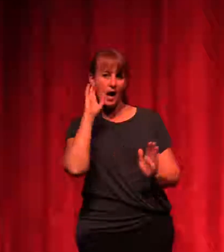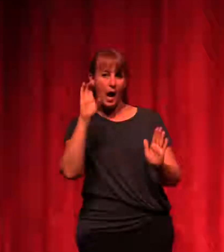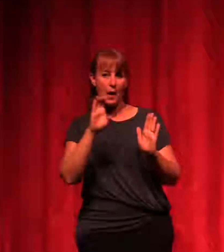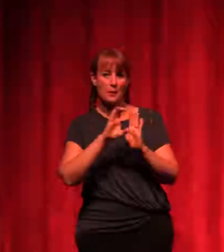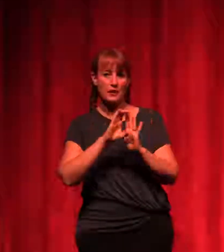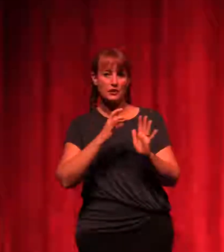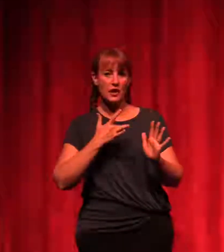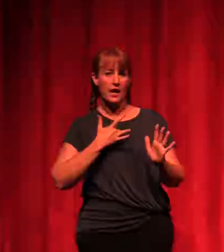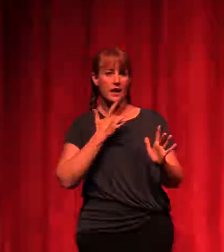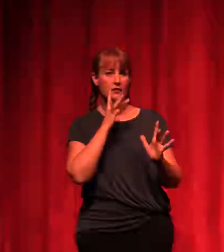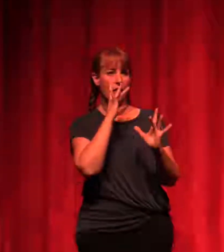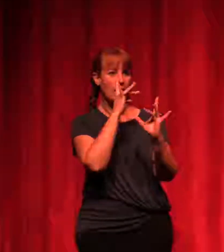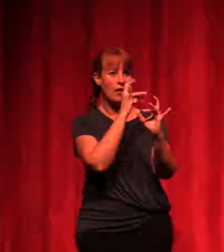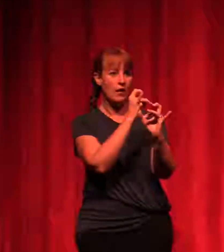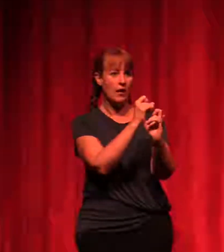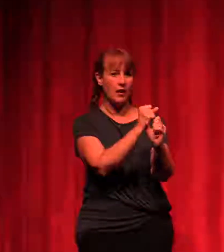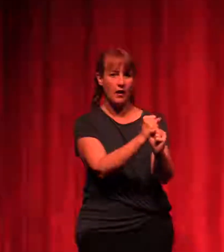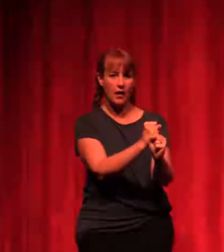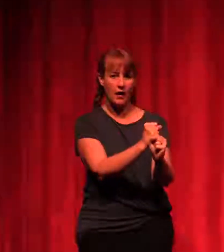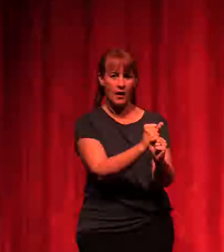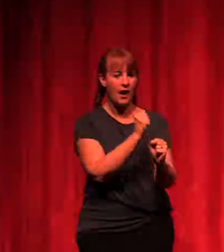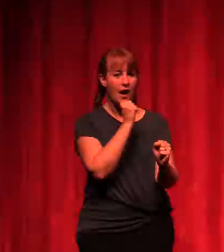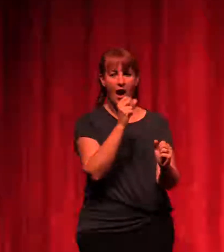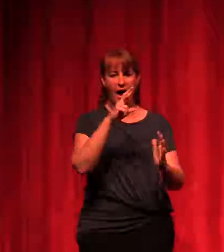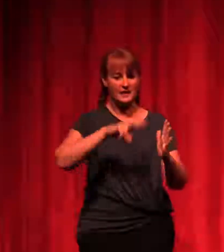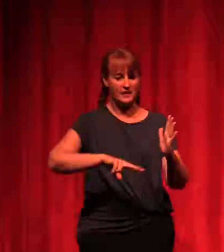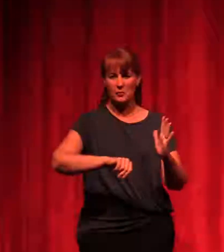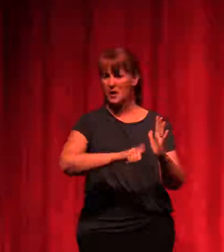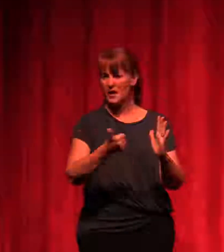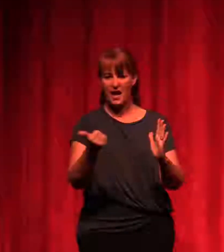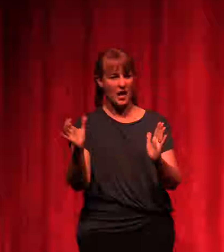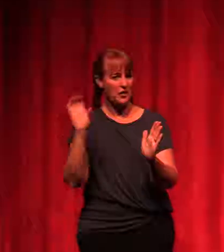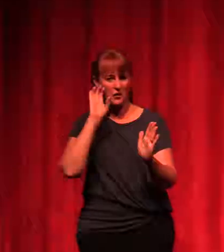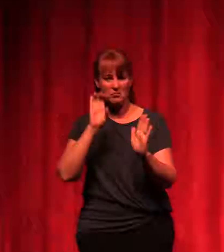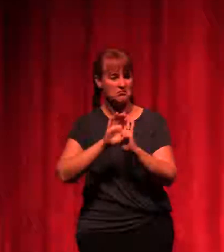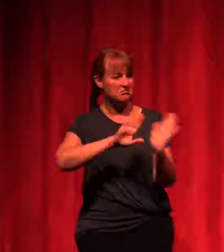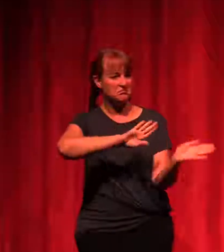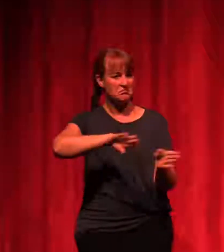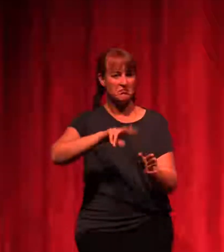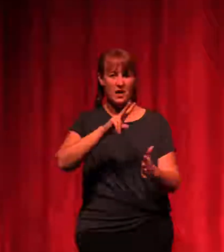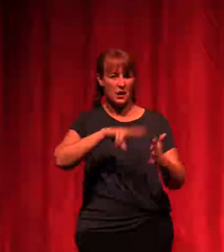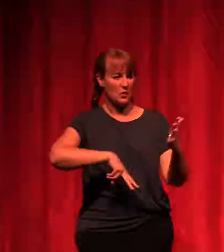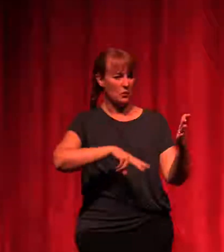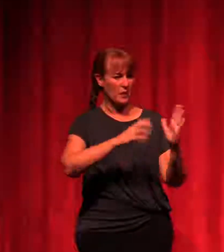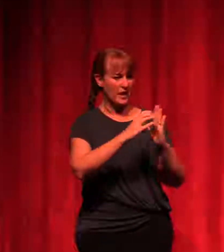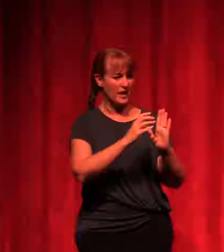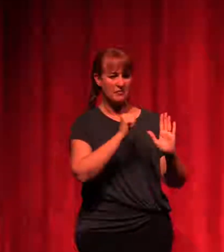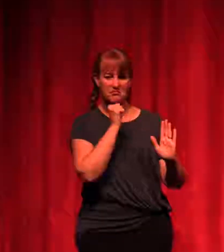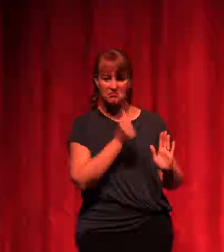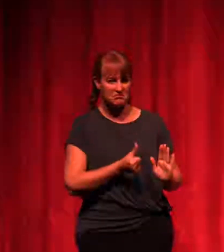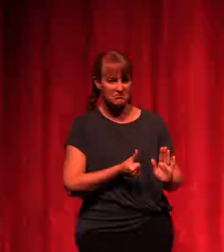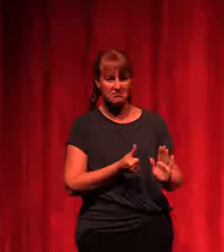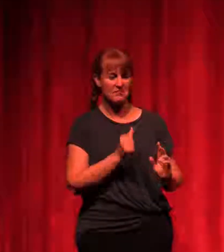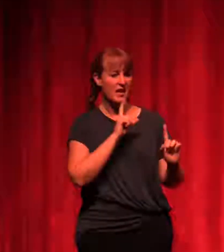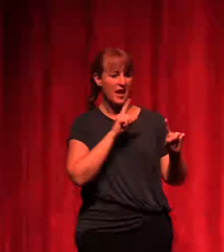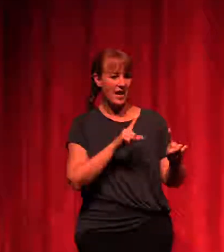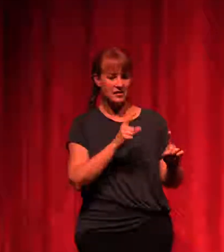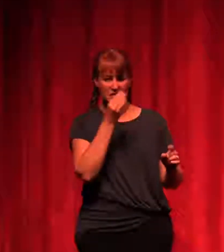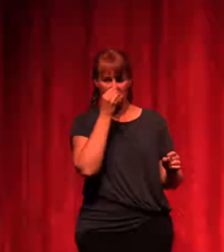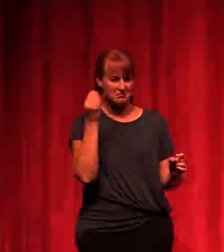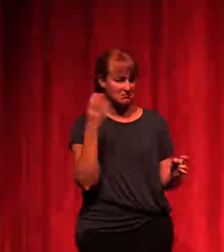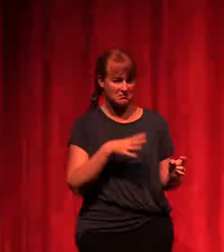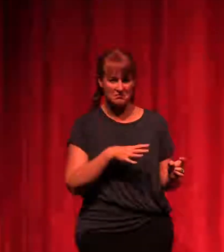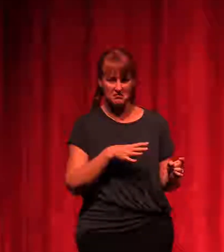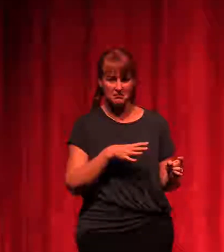took my breath away. And without looking at any of her other photos, without reading anything she said about herself, without even seeing how she answered all those